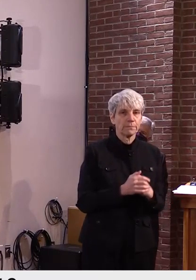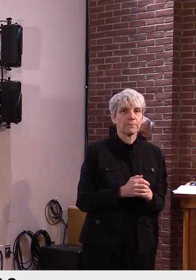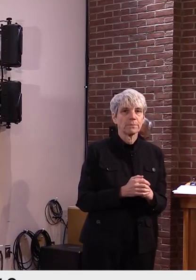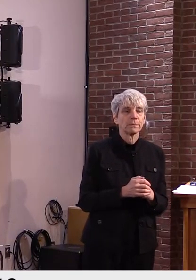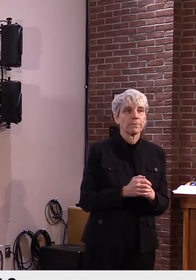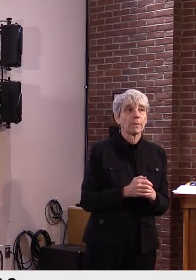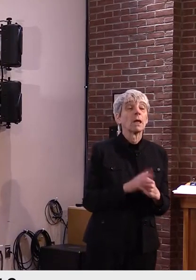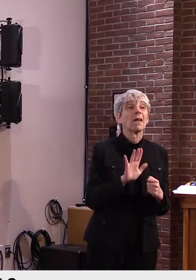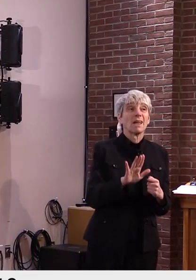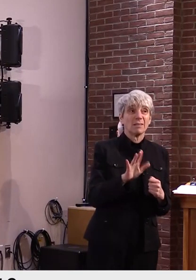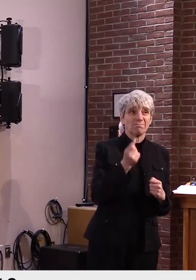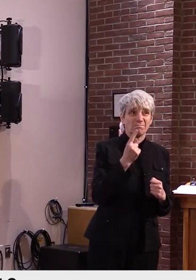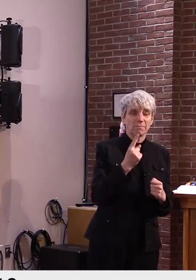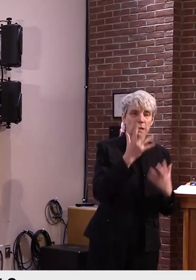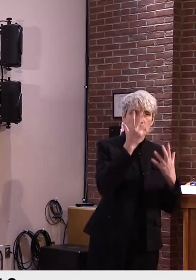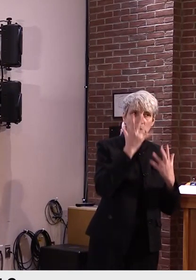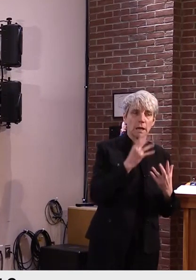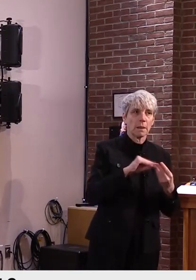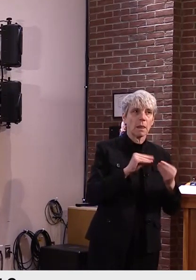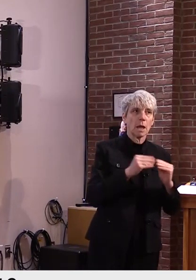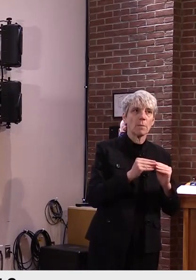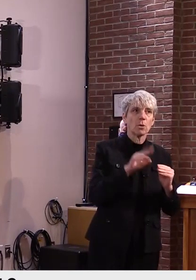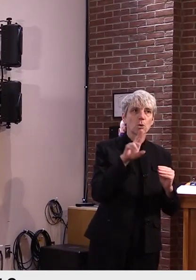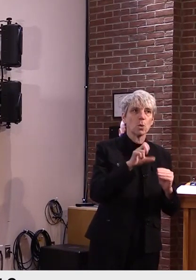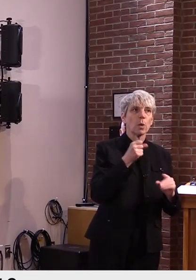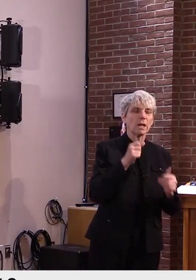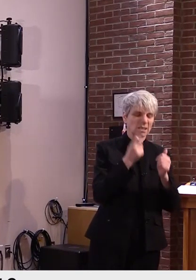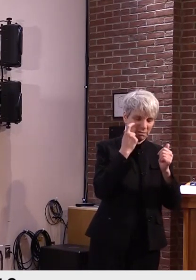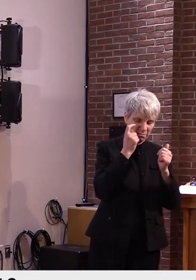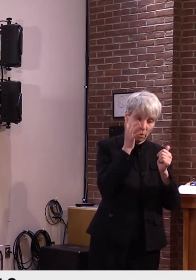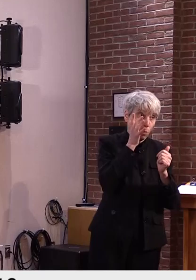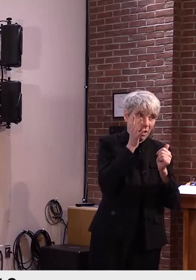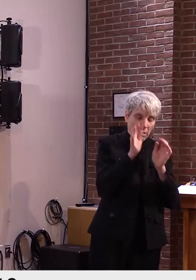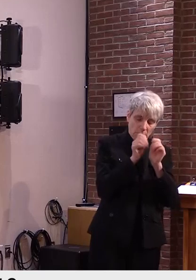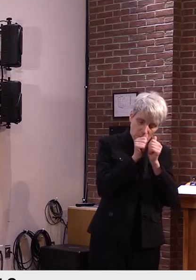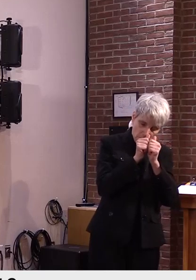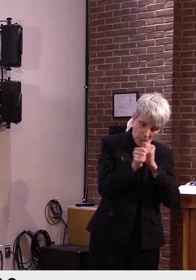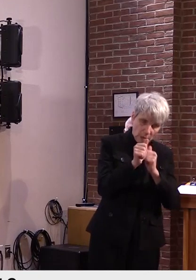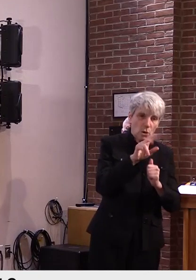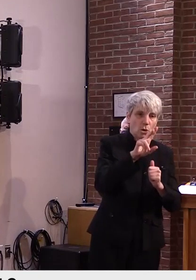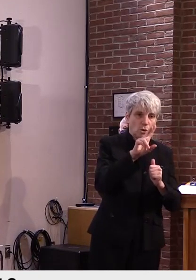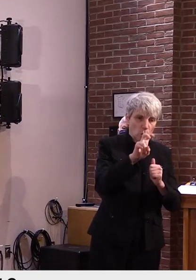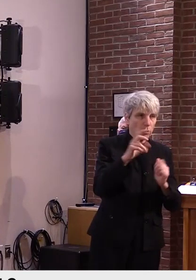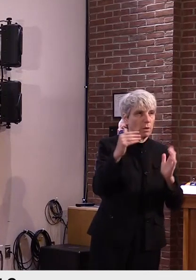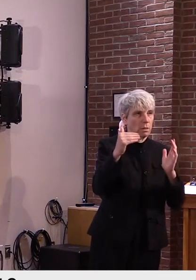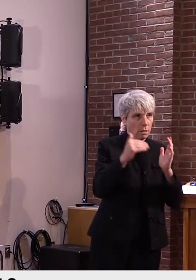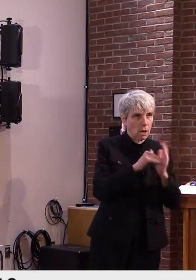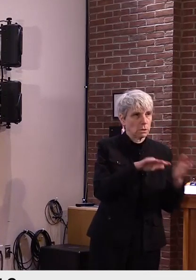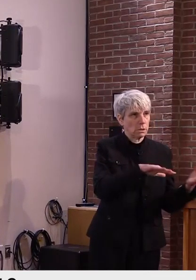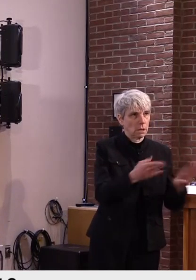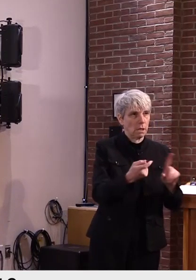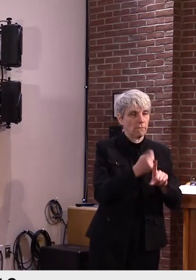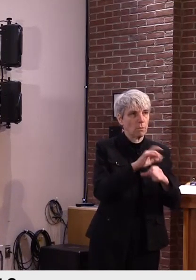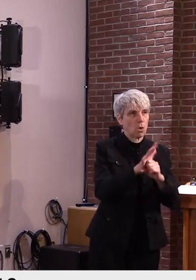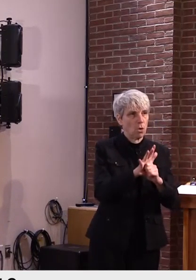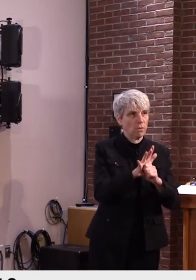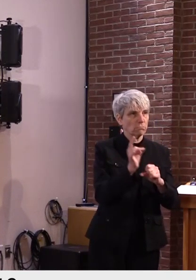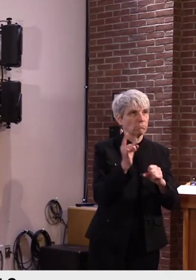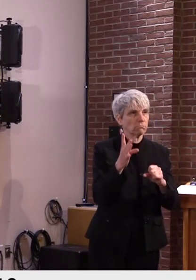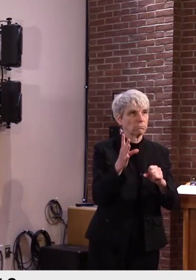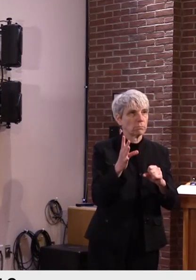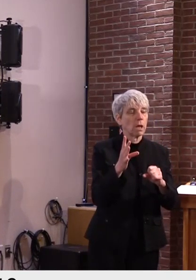prepares to record its tragic 200,000th death, probably today, Vermont remains at 58